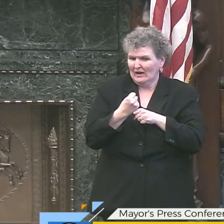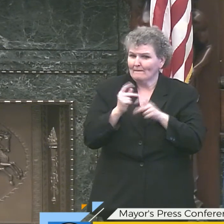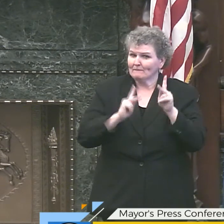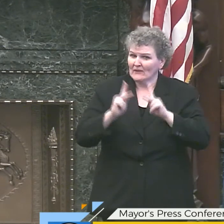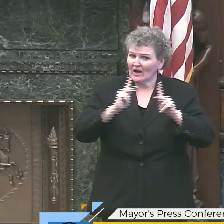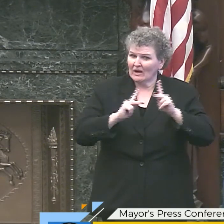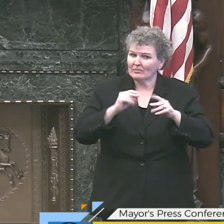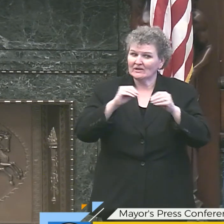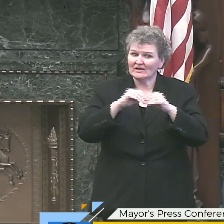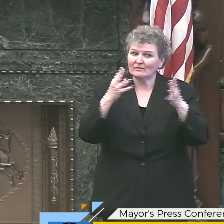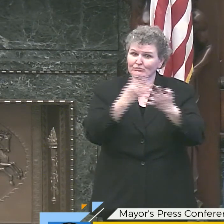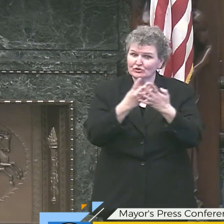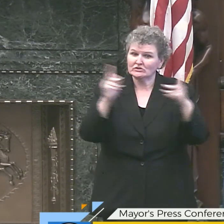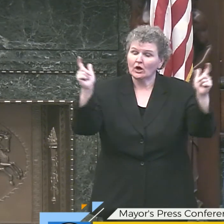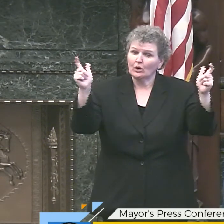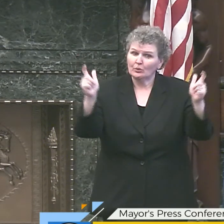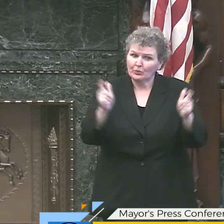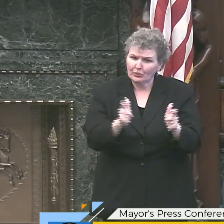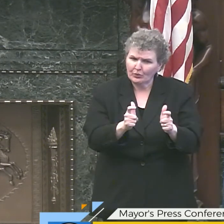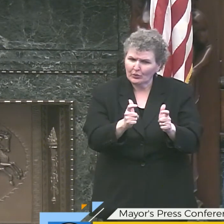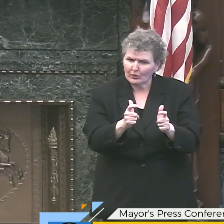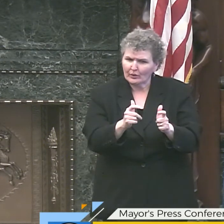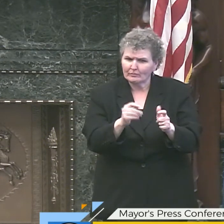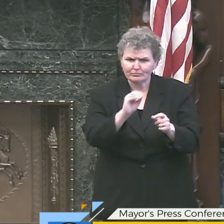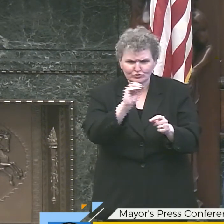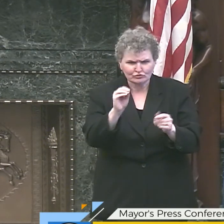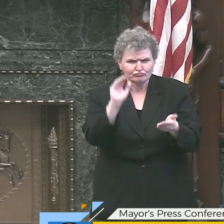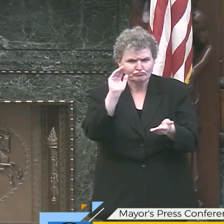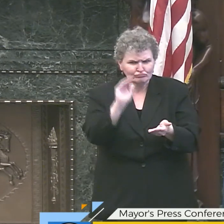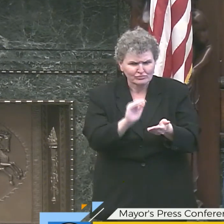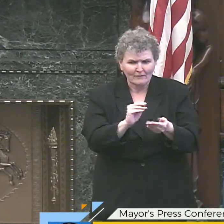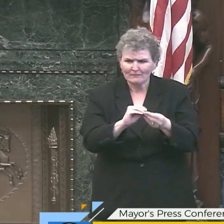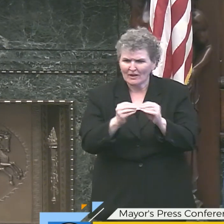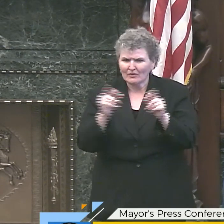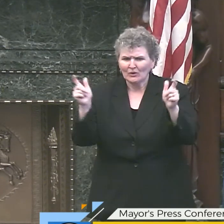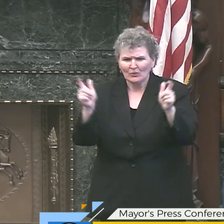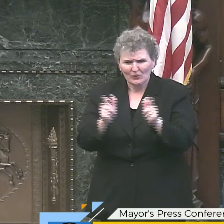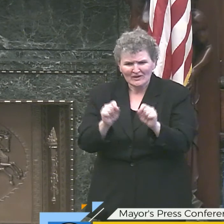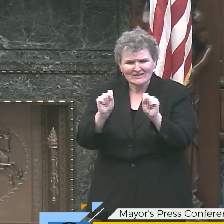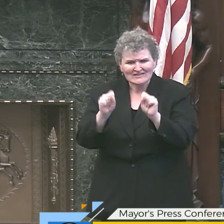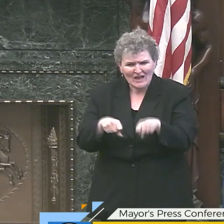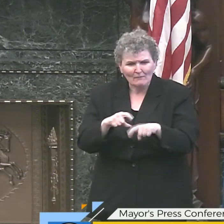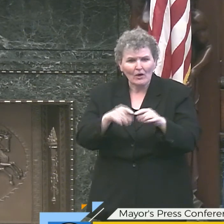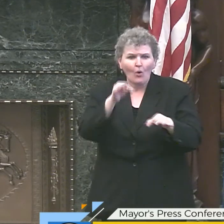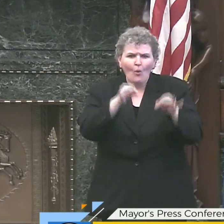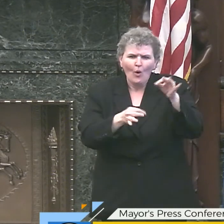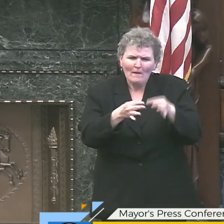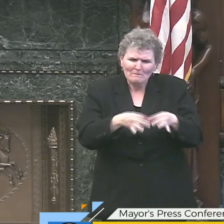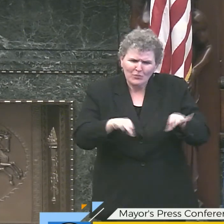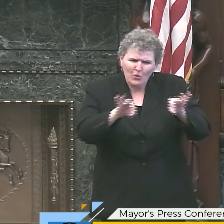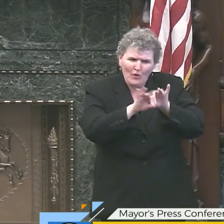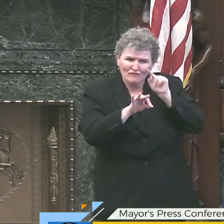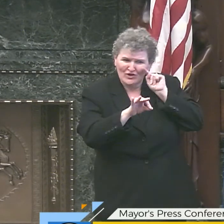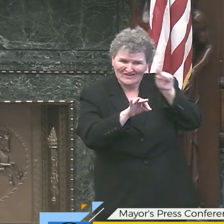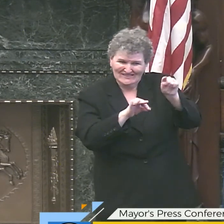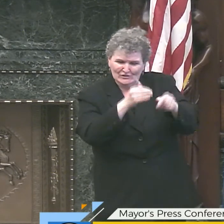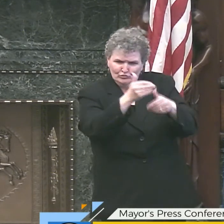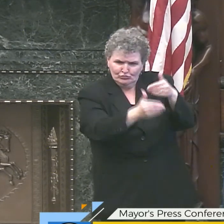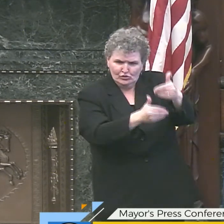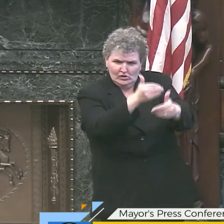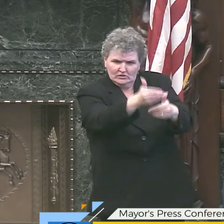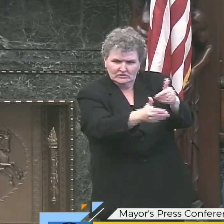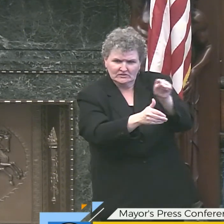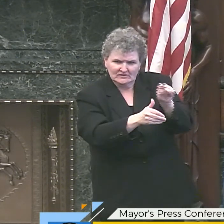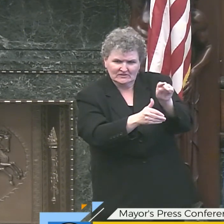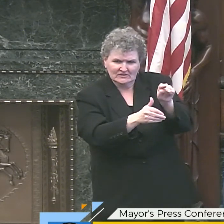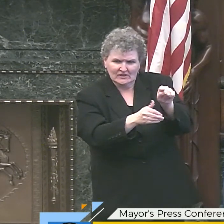that we're against reducing our prison population. But the court is an integral part of this process, and no mayor can unilaterally